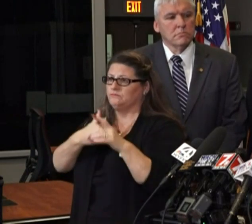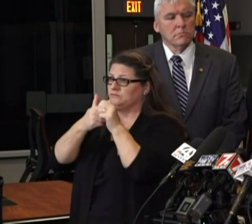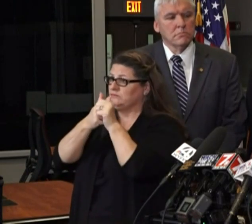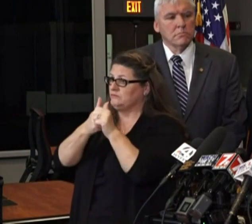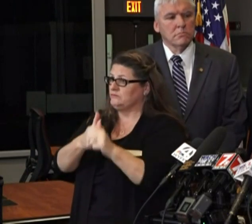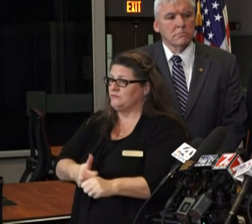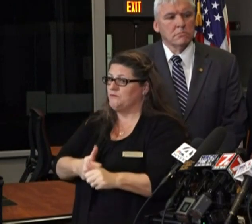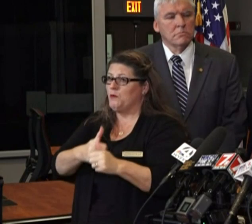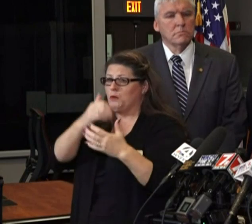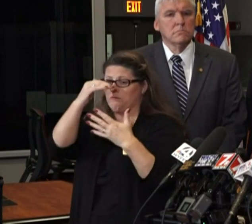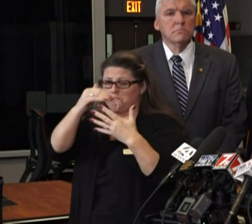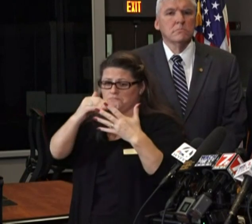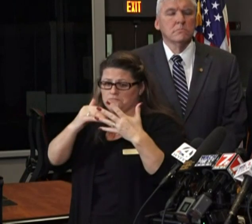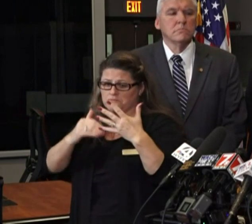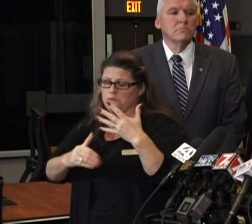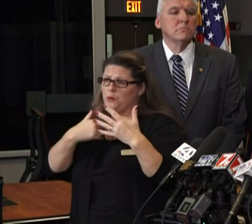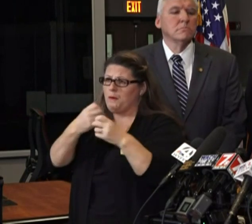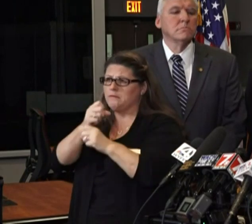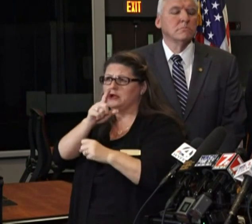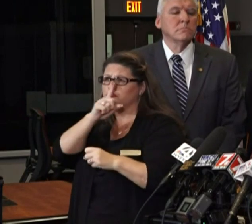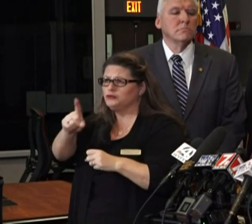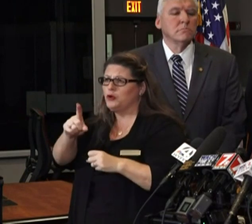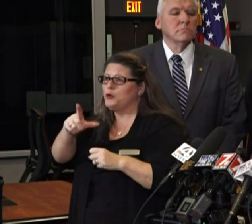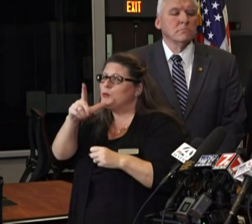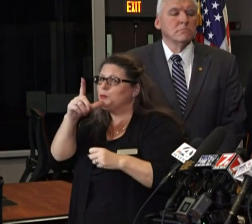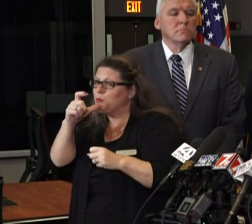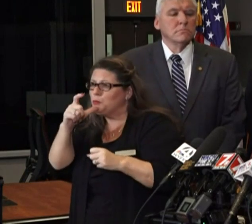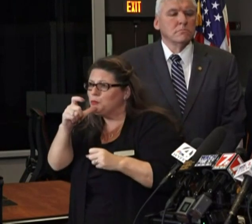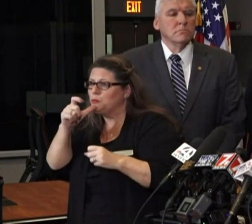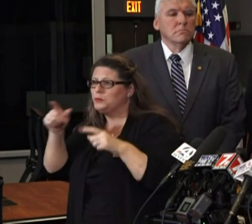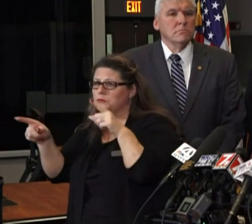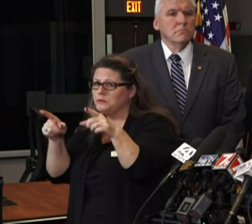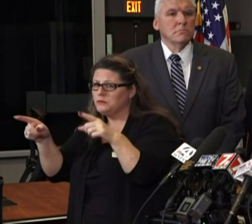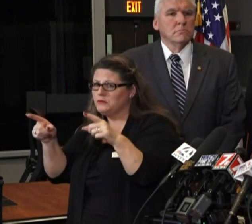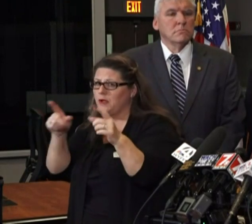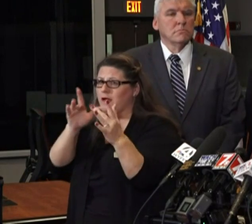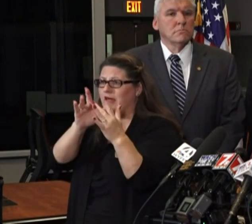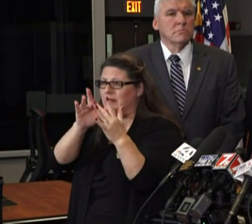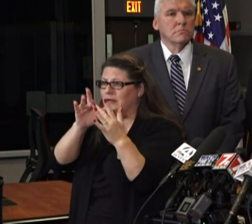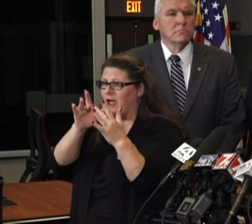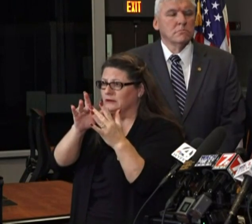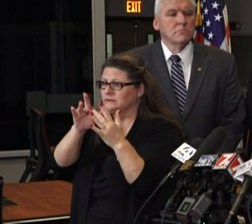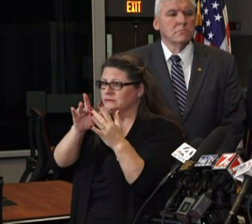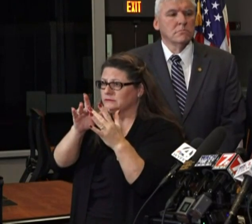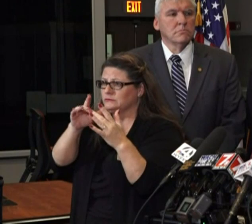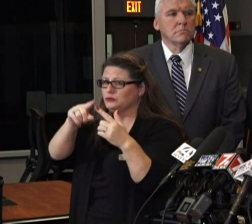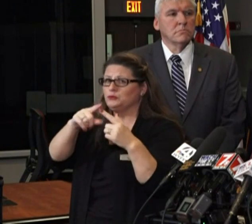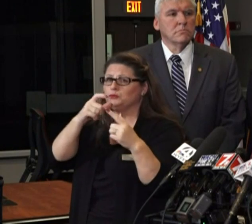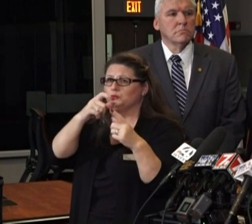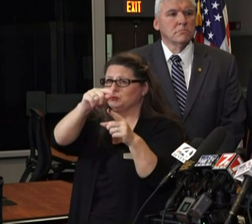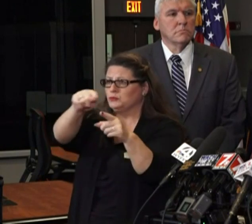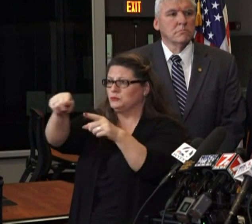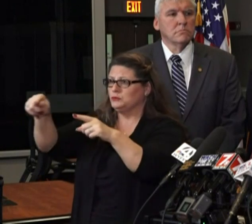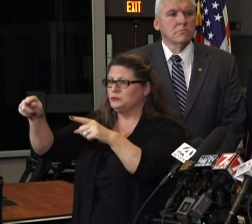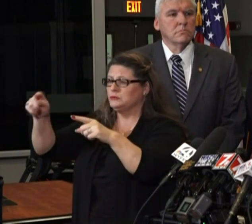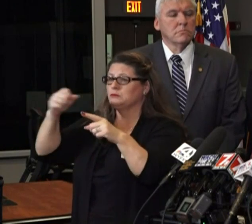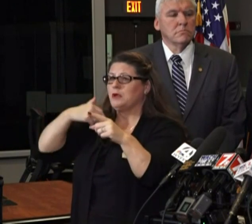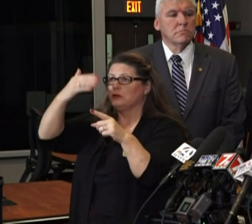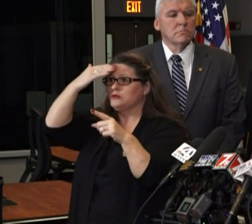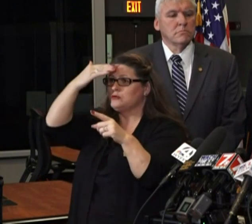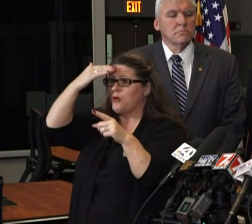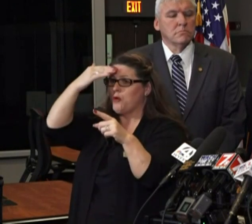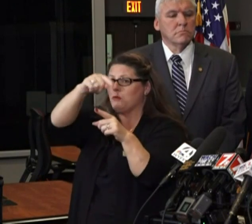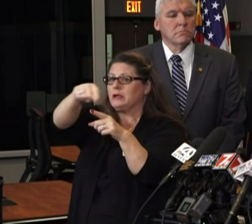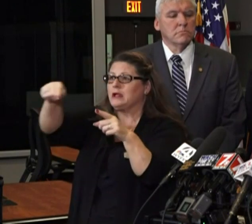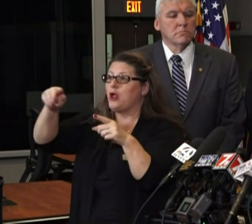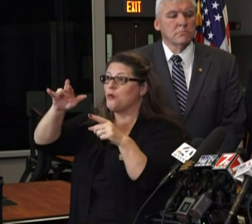to identify the close contacts of possible cases who may have been exposed. This helps us to identify those who may be